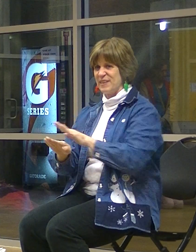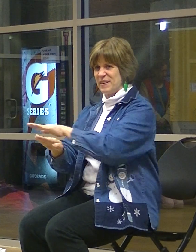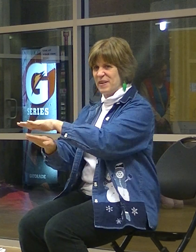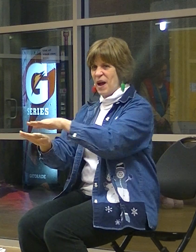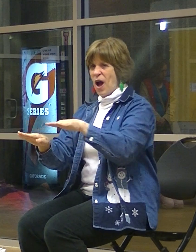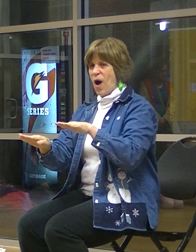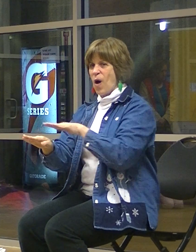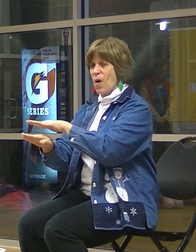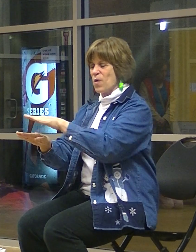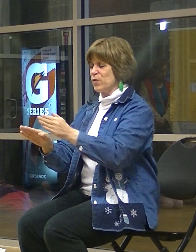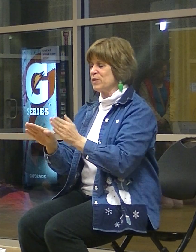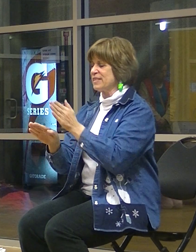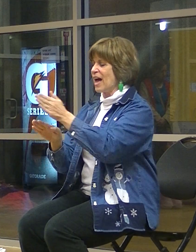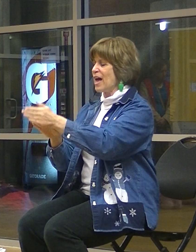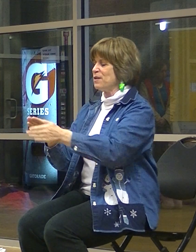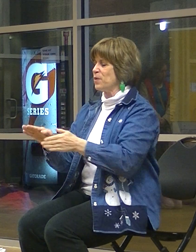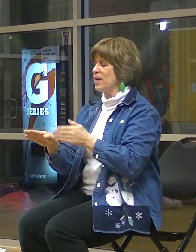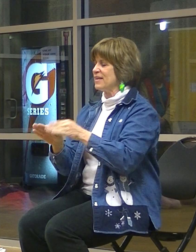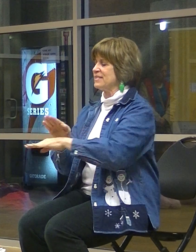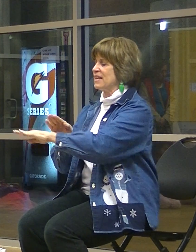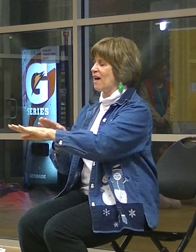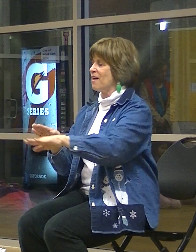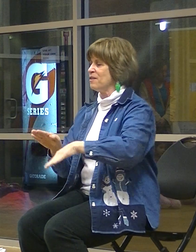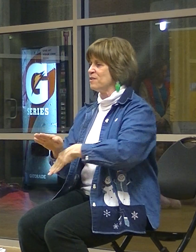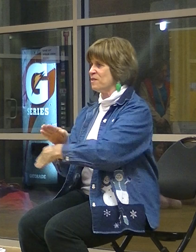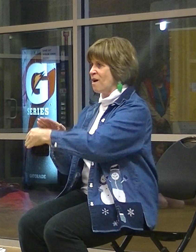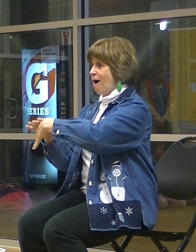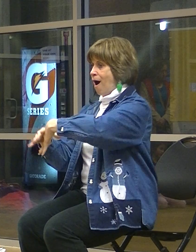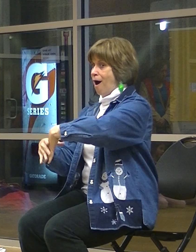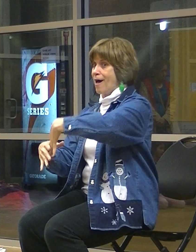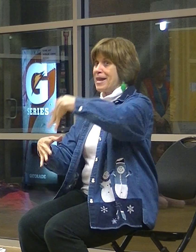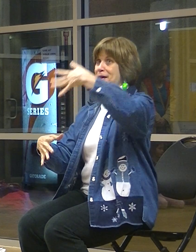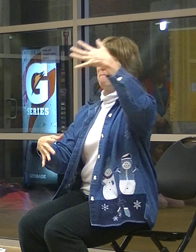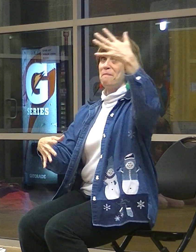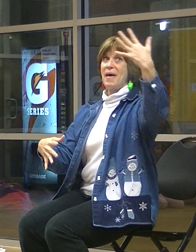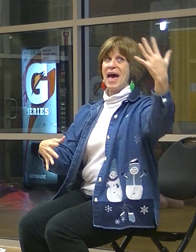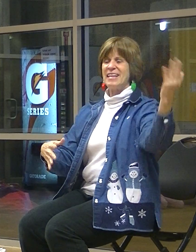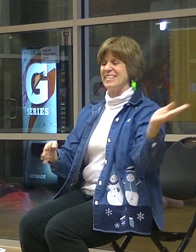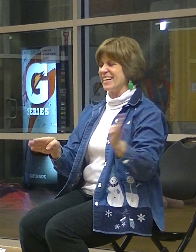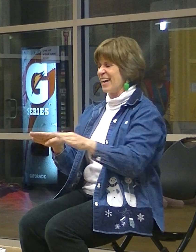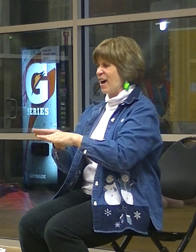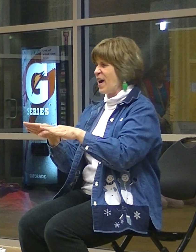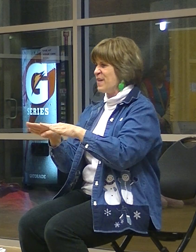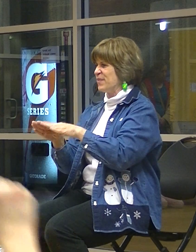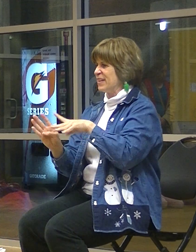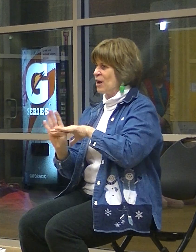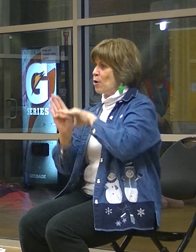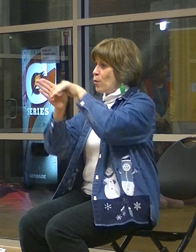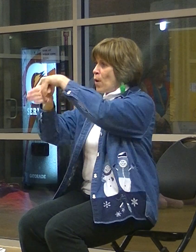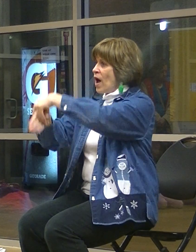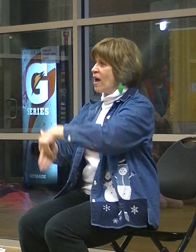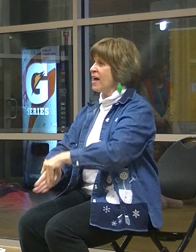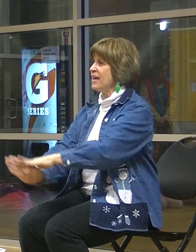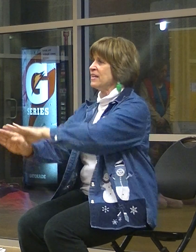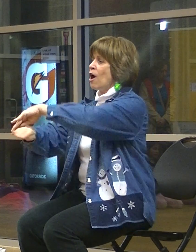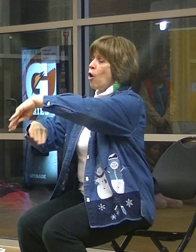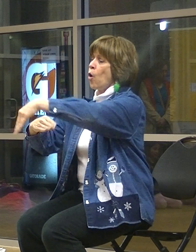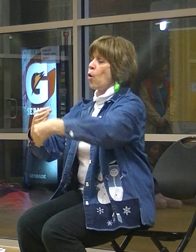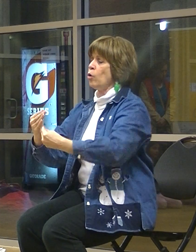Over, sideways and under, on a magic carpet ride. The whole